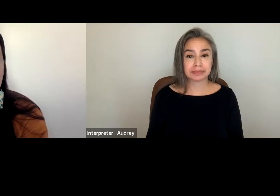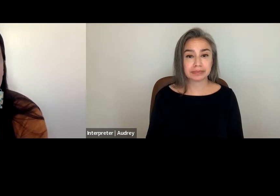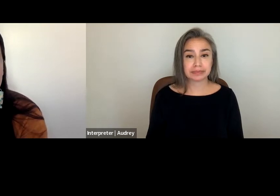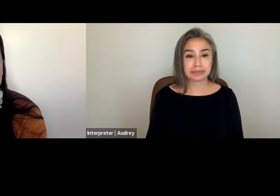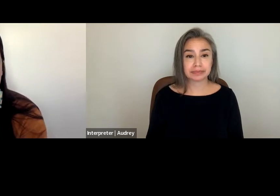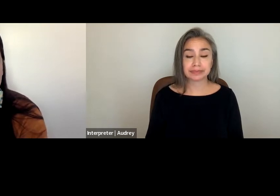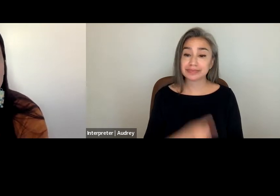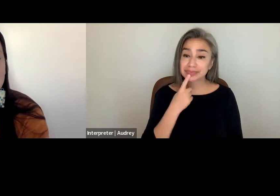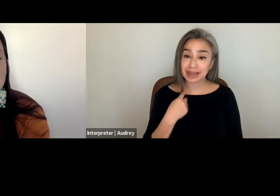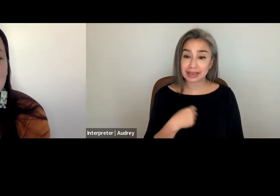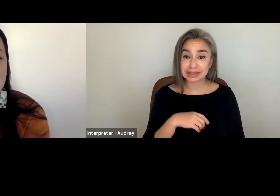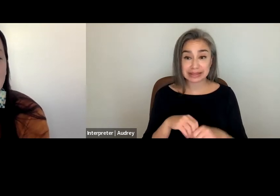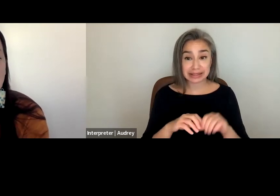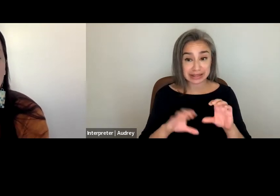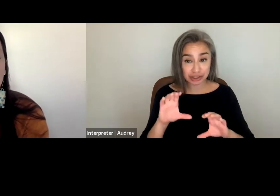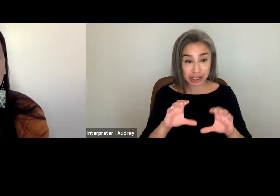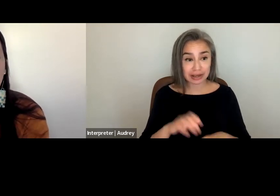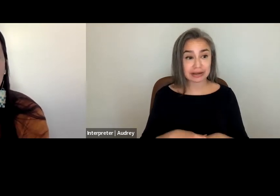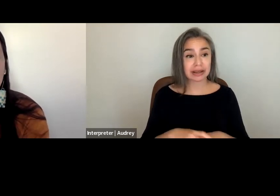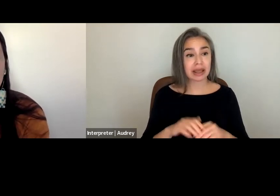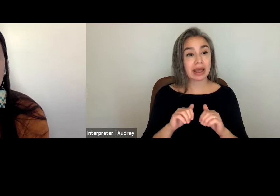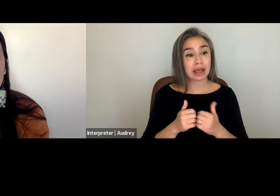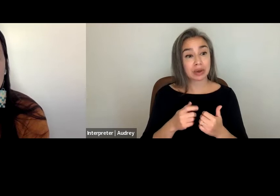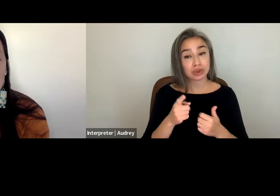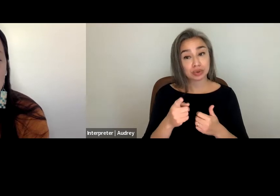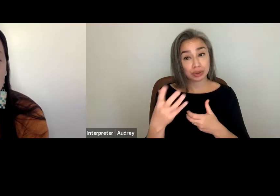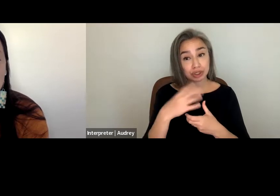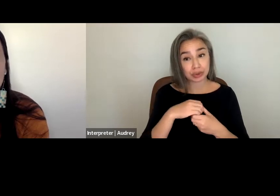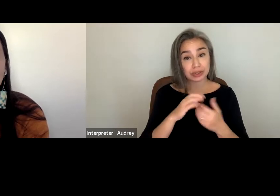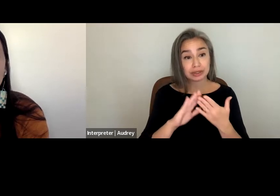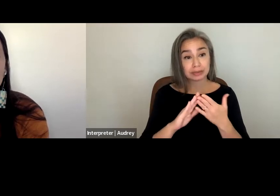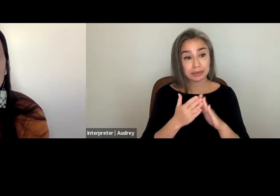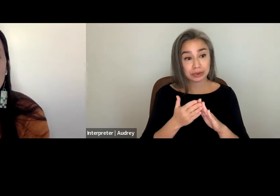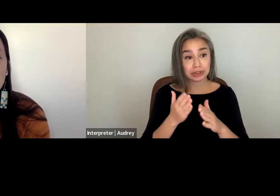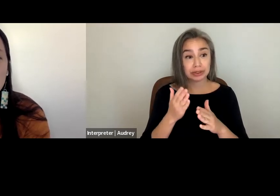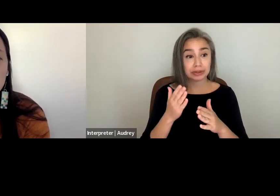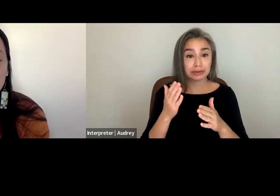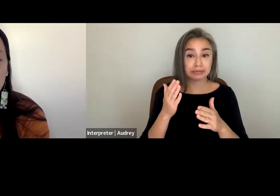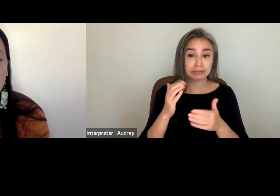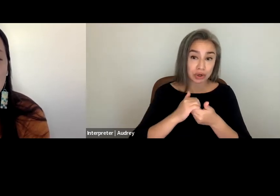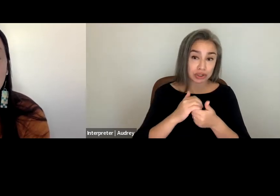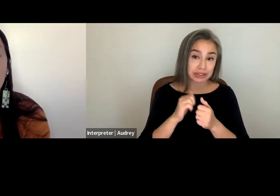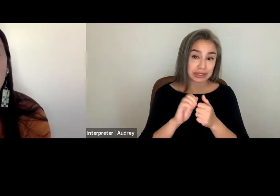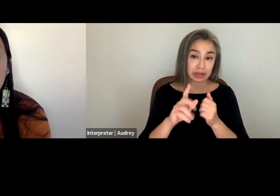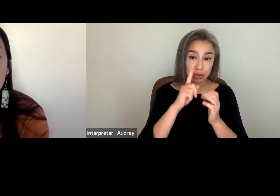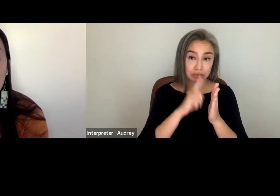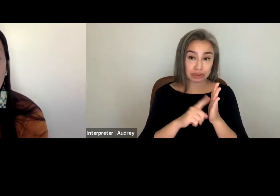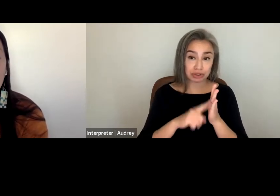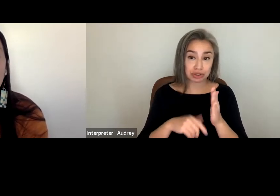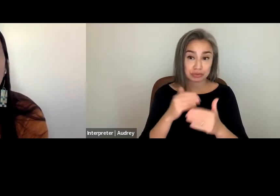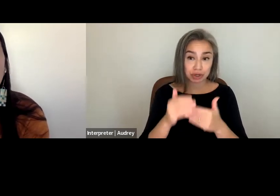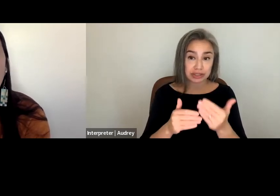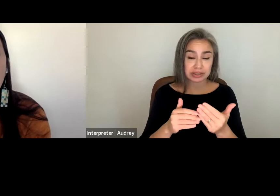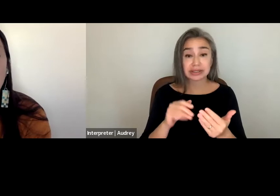So tell us in the chat, how are you including community partners in the research process? Or if you're a